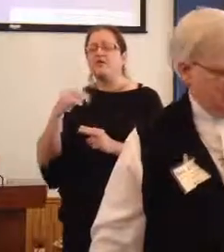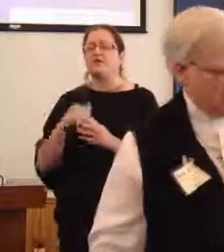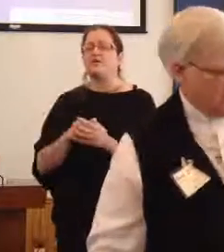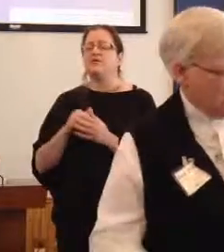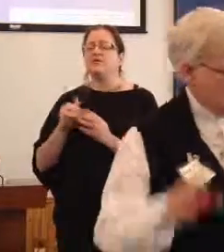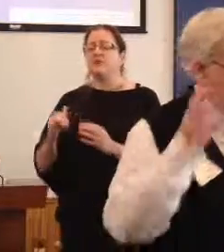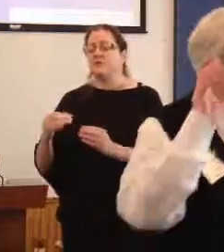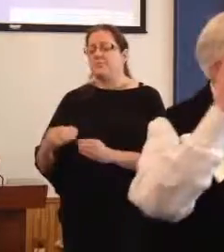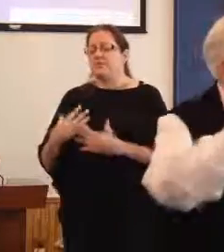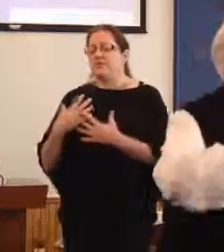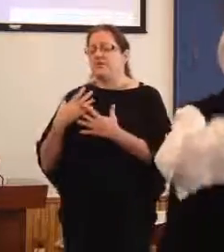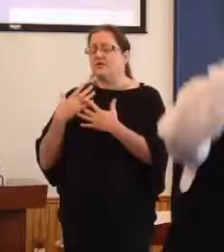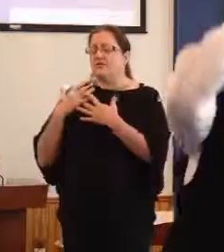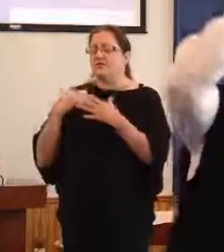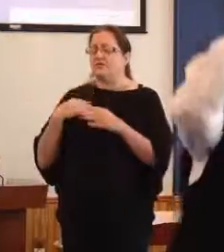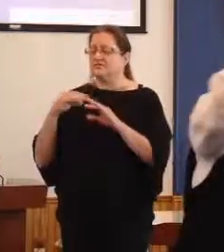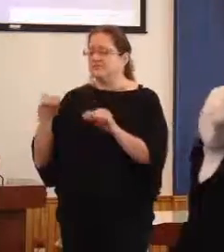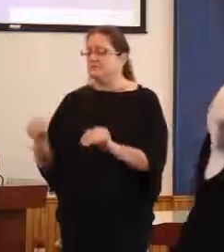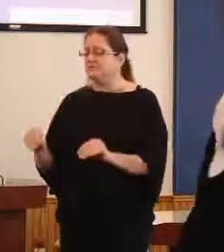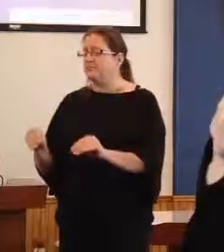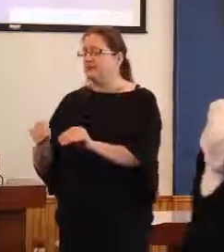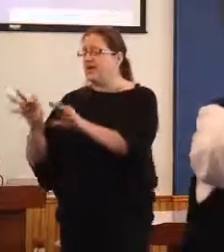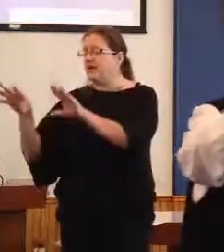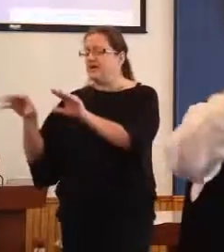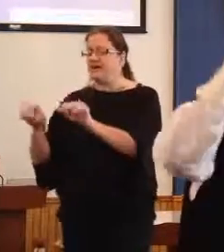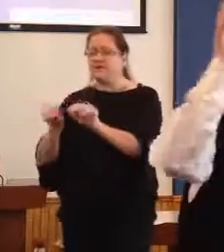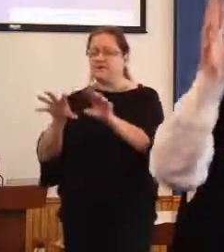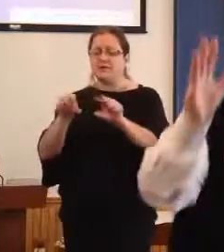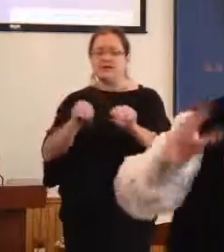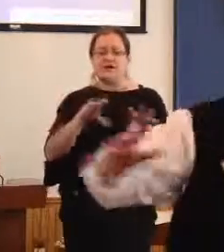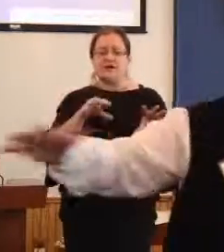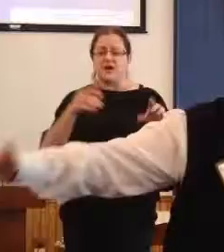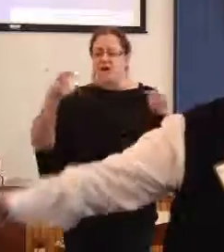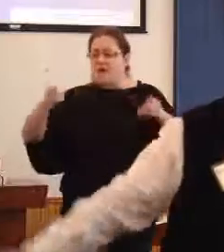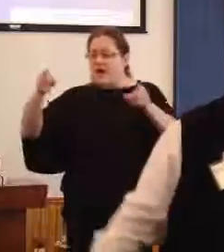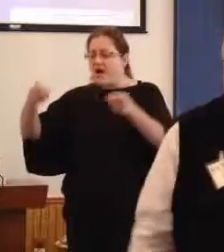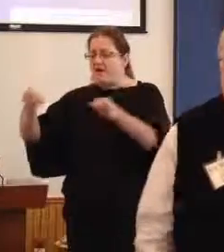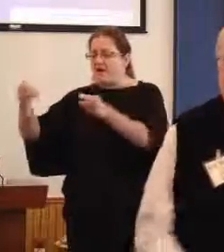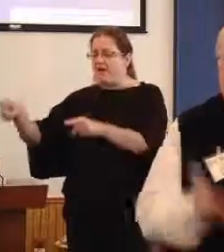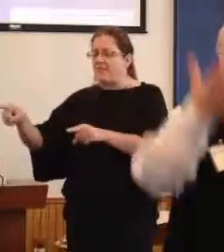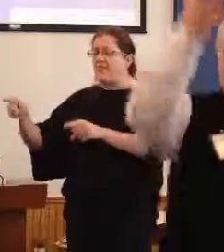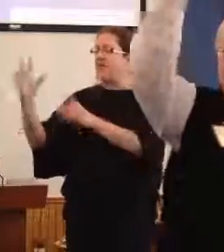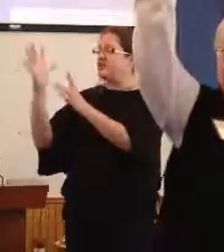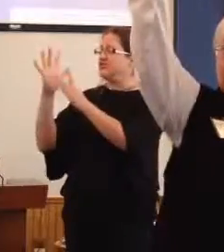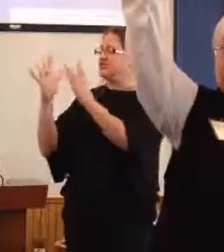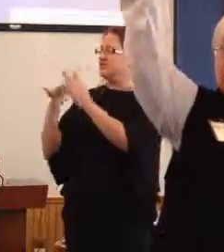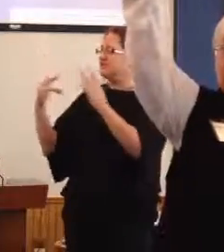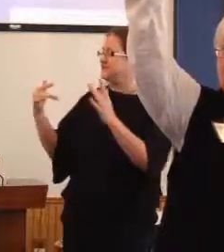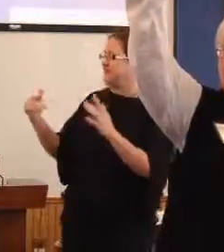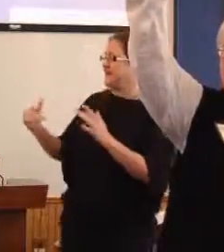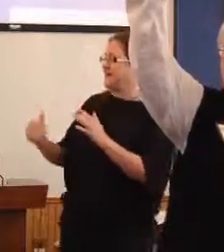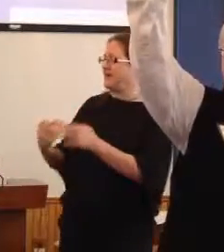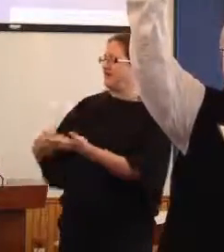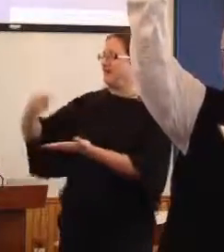lives. Today we celebrate that Jesus was lifted up.